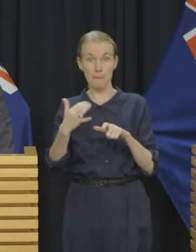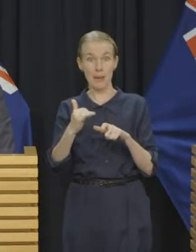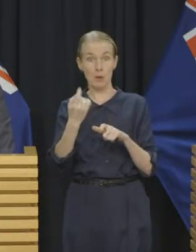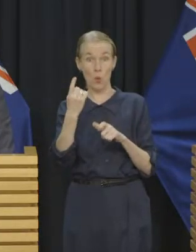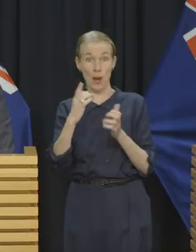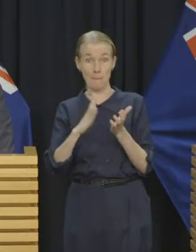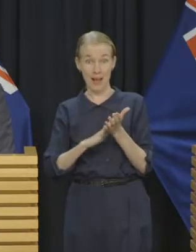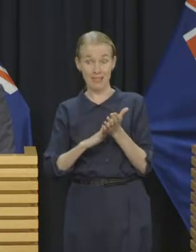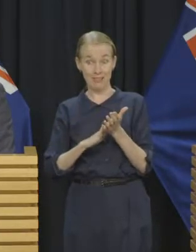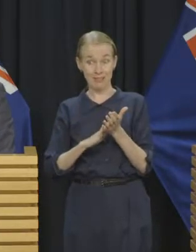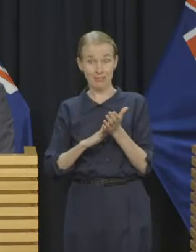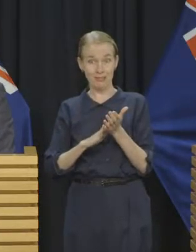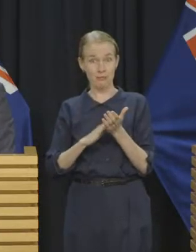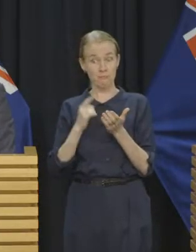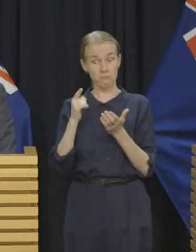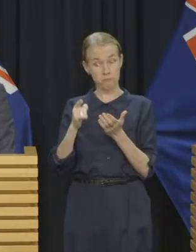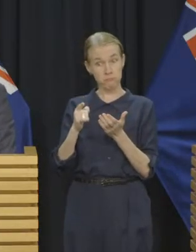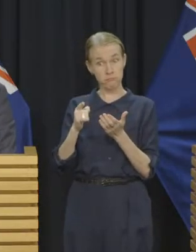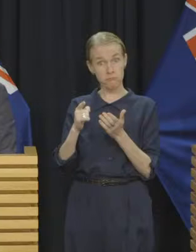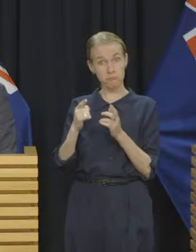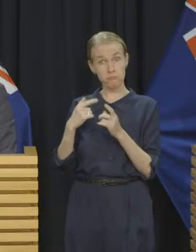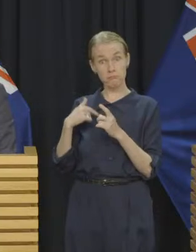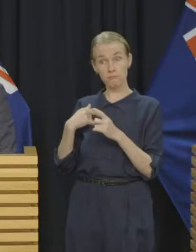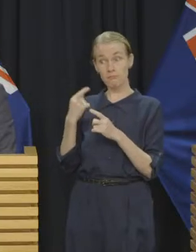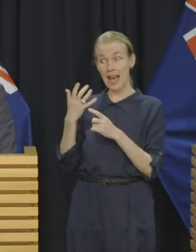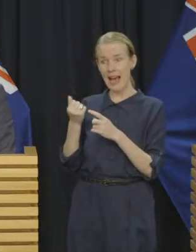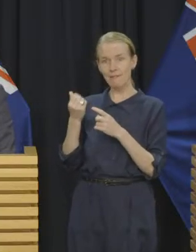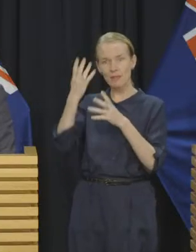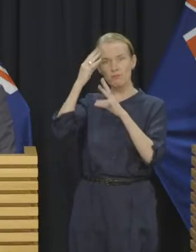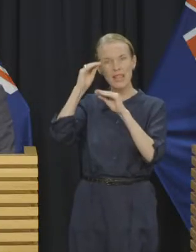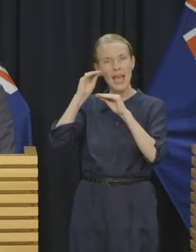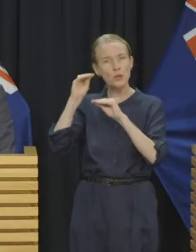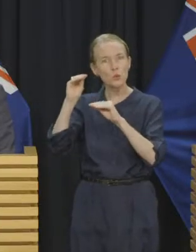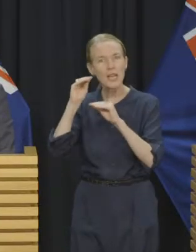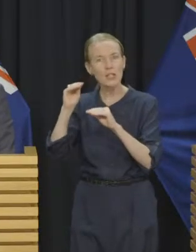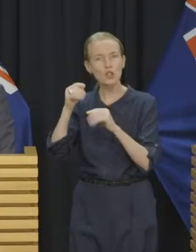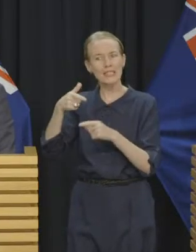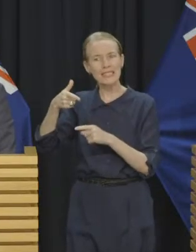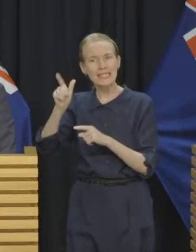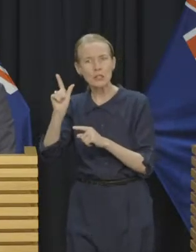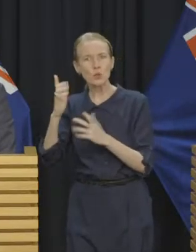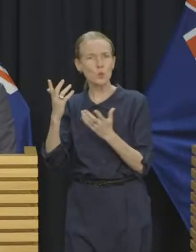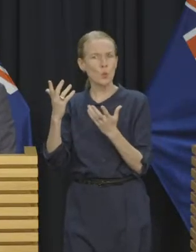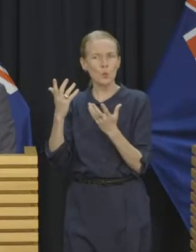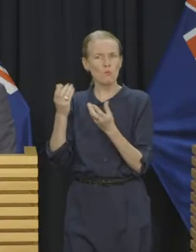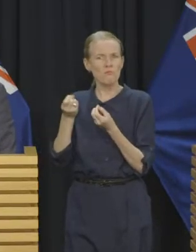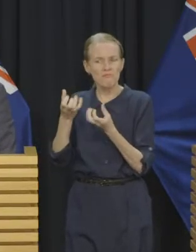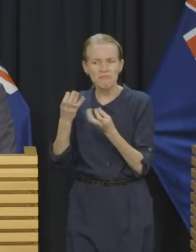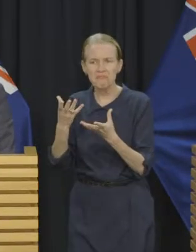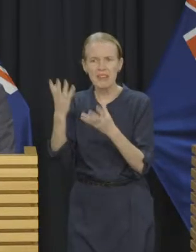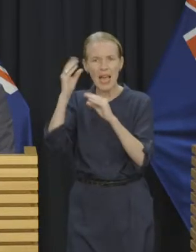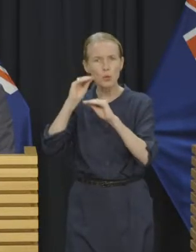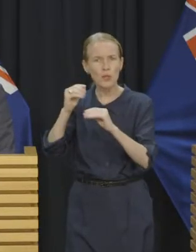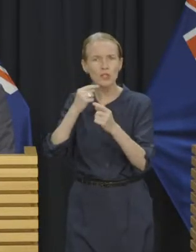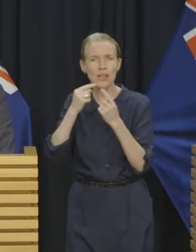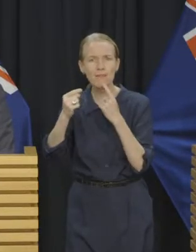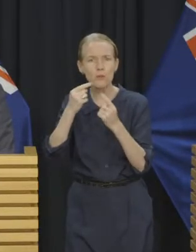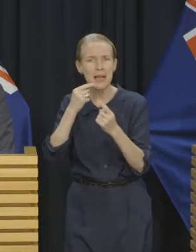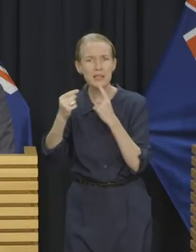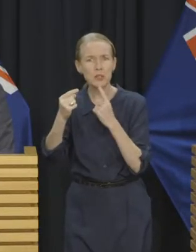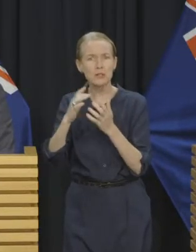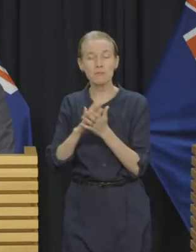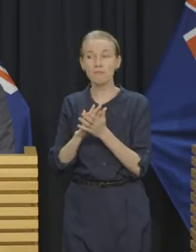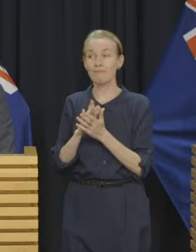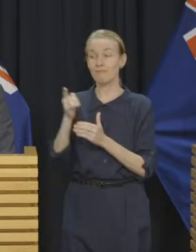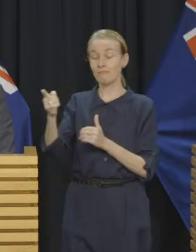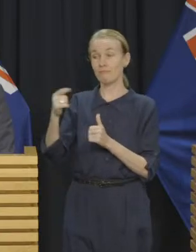be. Yes, we are. You know, the packs, the hard packs of materials that we sent out during the lockdown, we are making those available to families